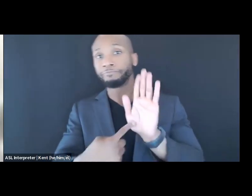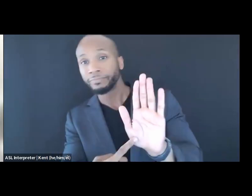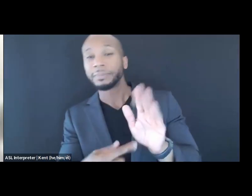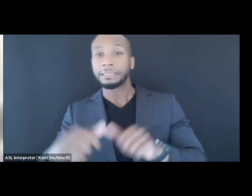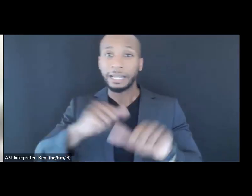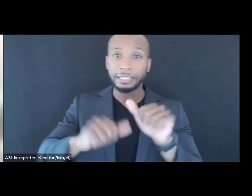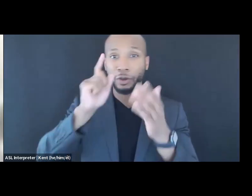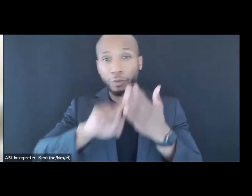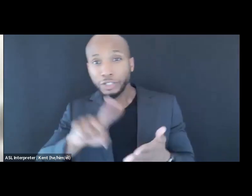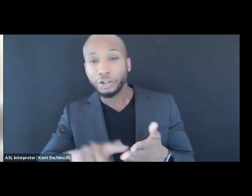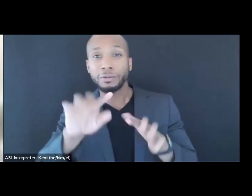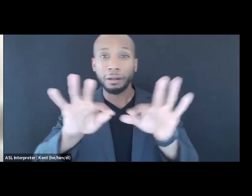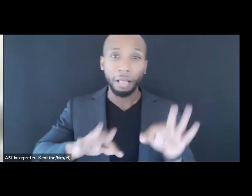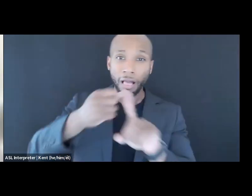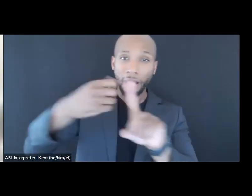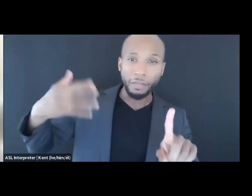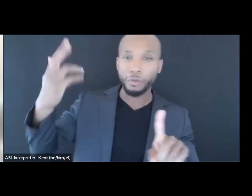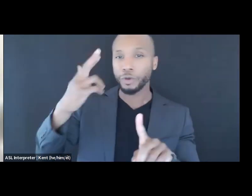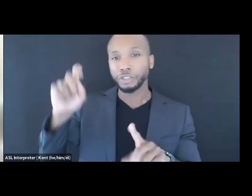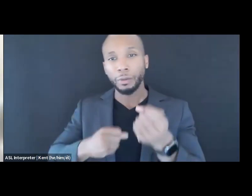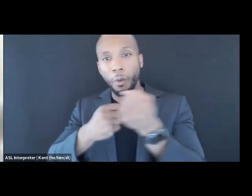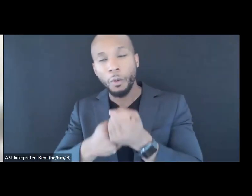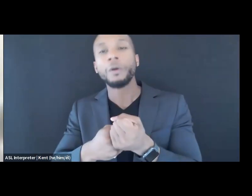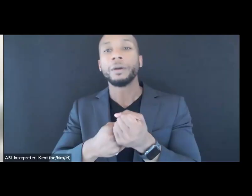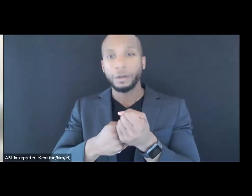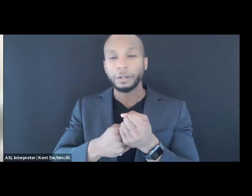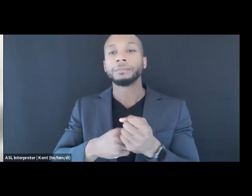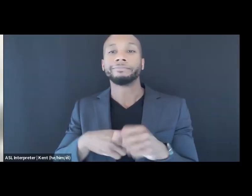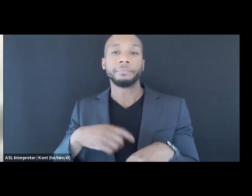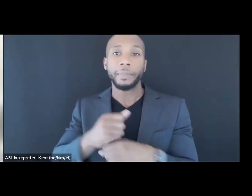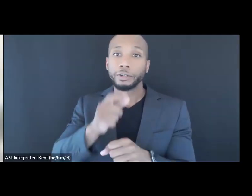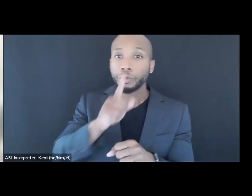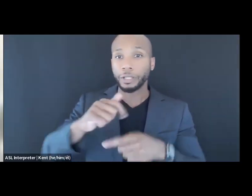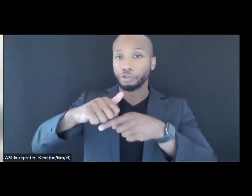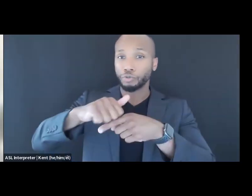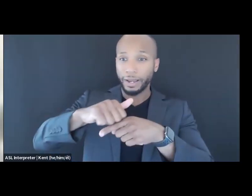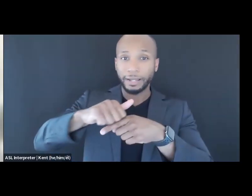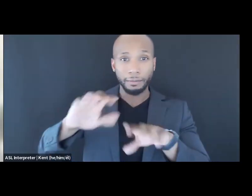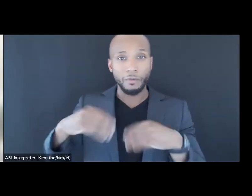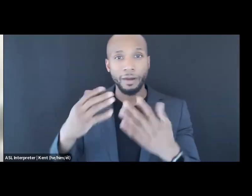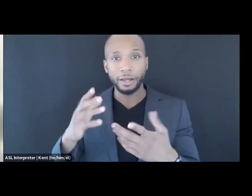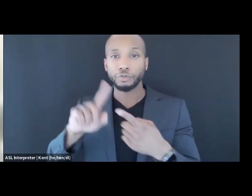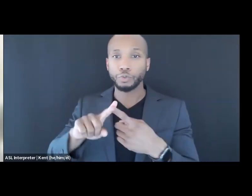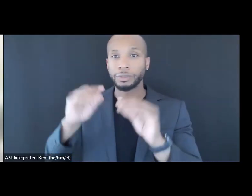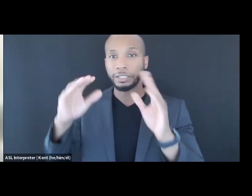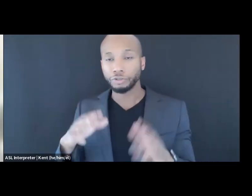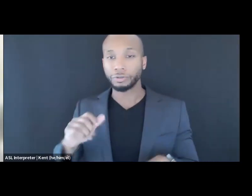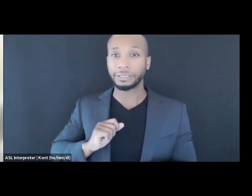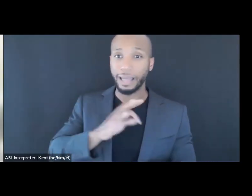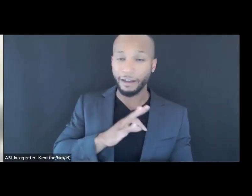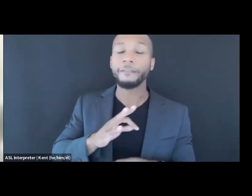research explaining why they should support um, ensuring that training is provided to teachers and staff